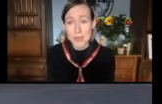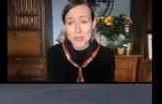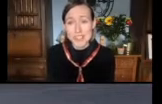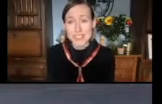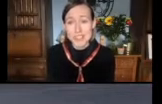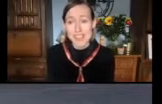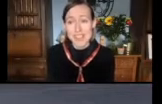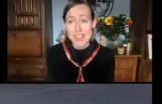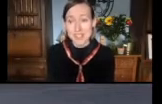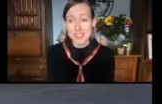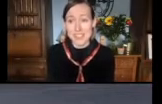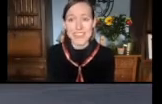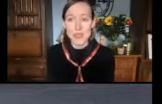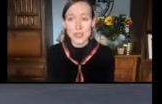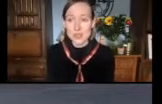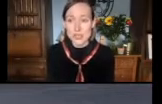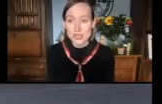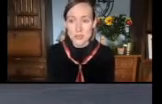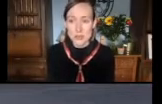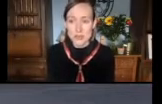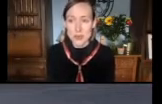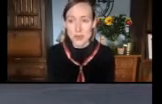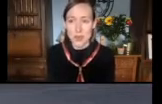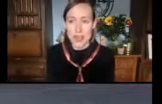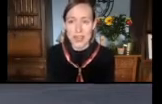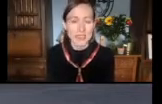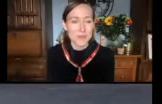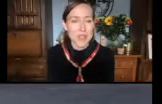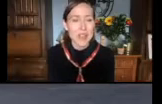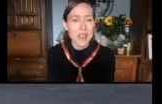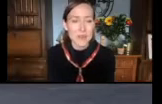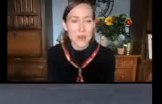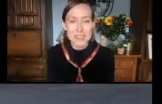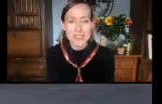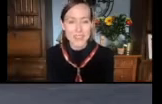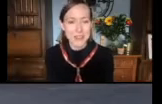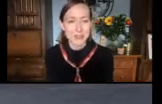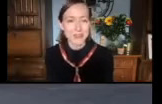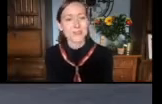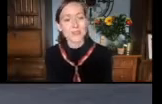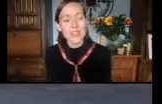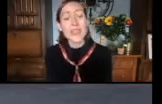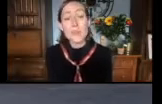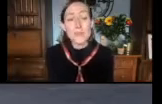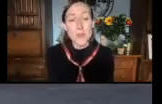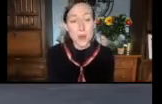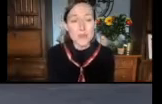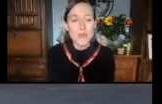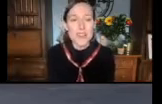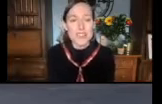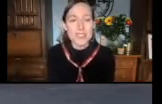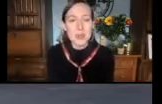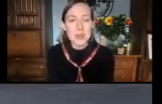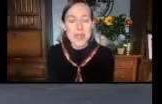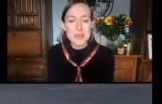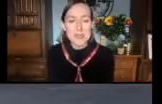50 words today, actually. So then you'll just have to review them in your head and practice later. Number four,